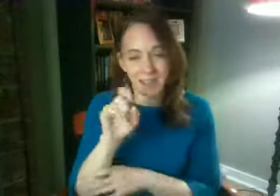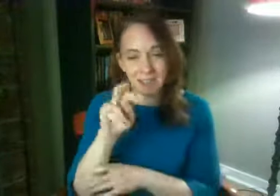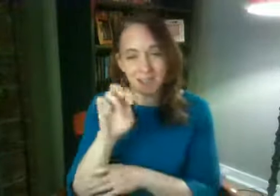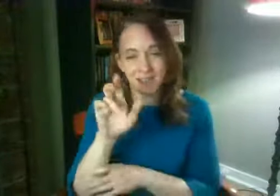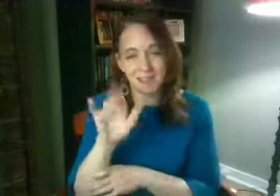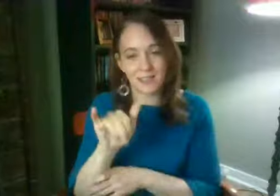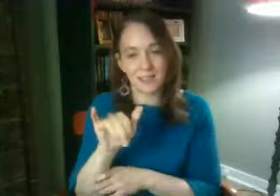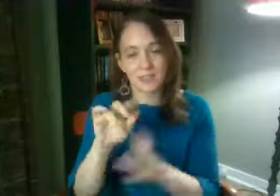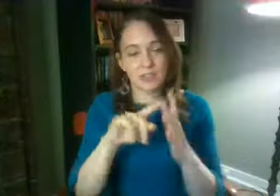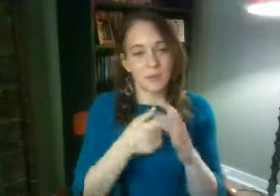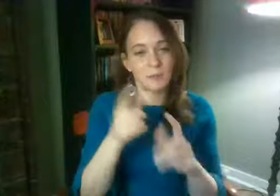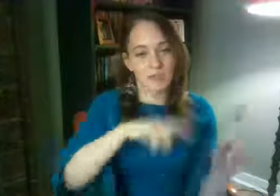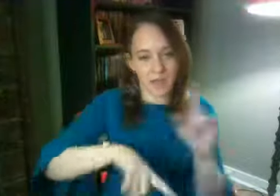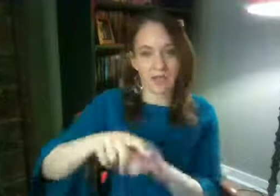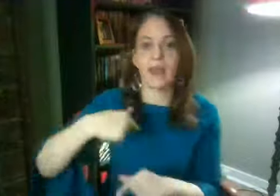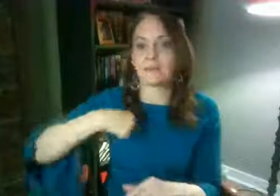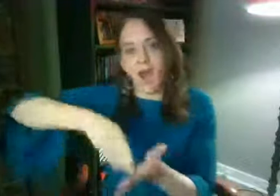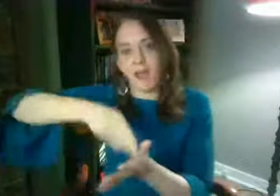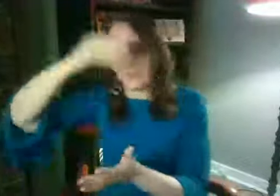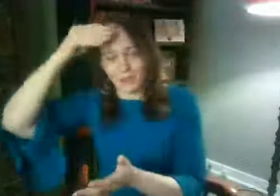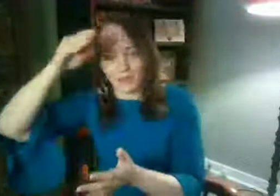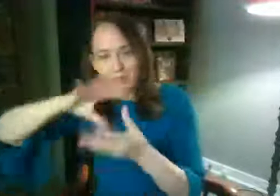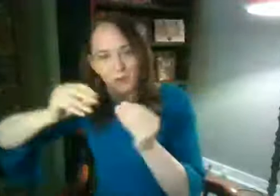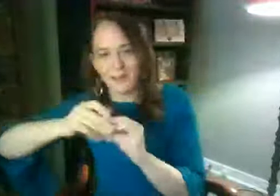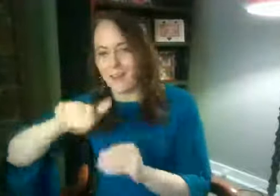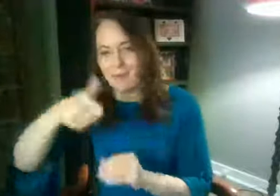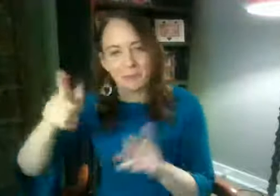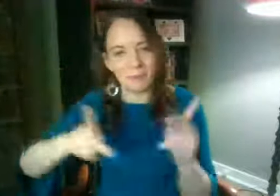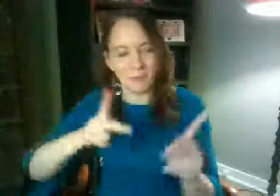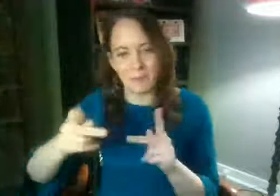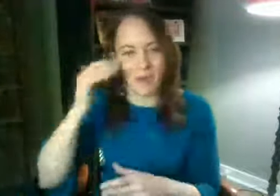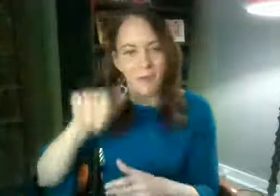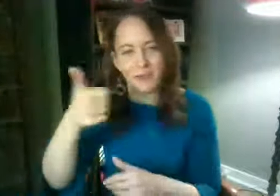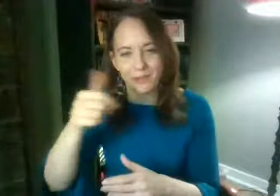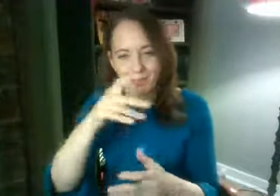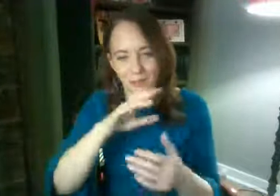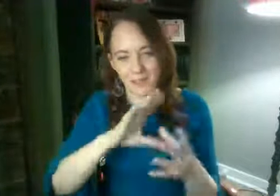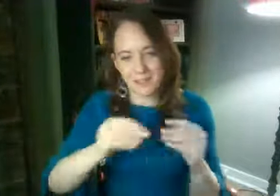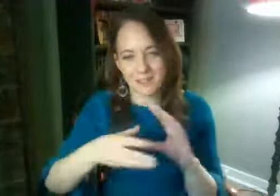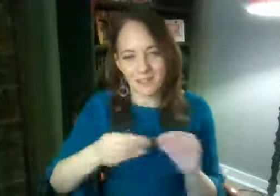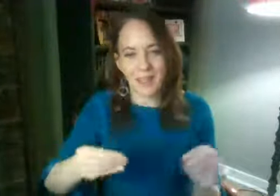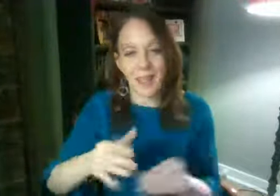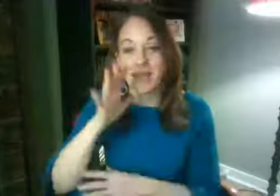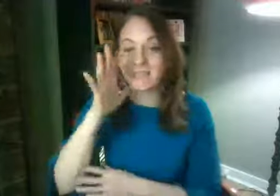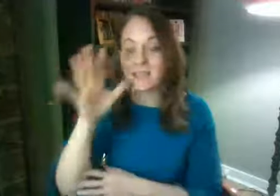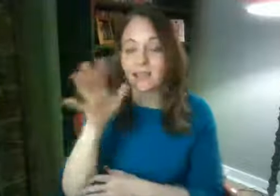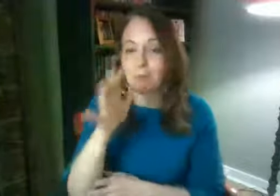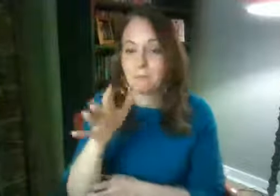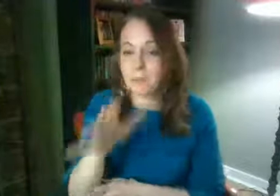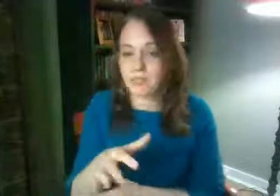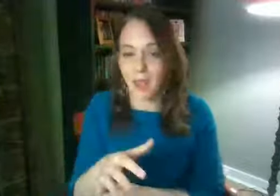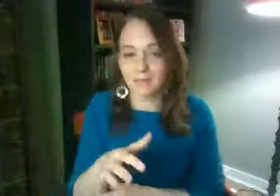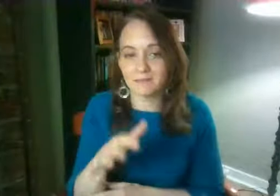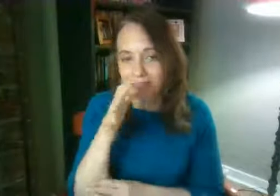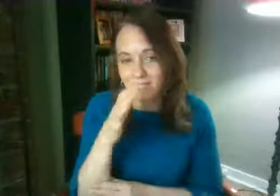Sunday started being signed, as I've learned the story, and other people would maybe know other stories, as Mom's Day,